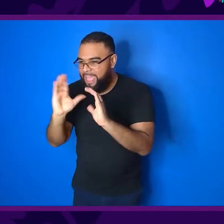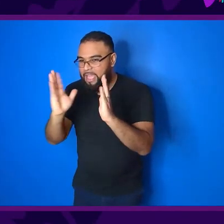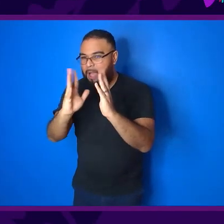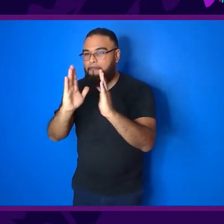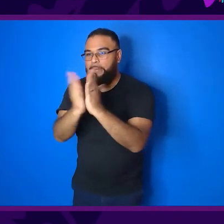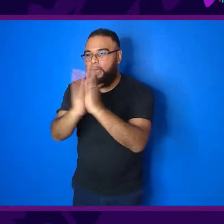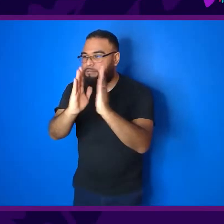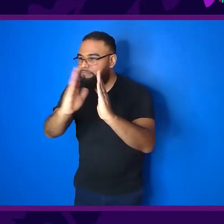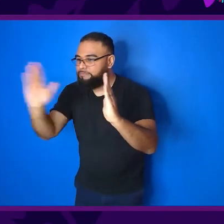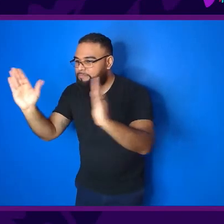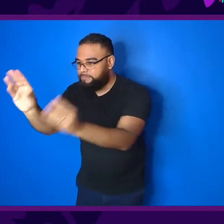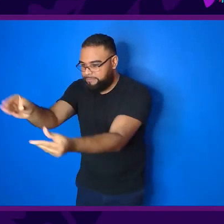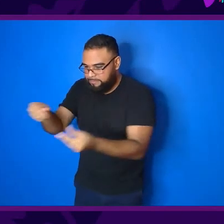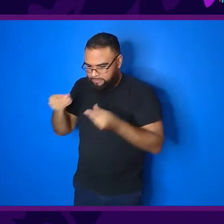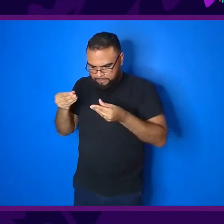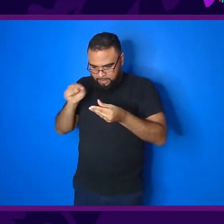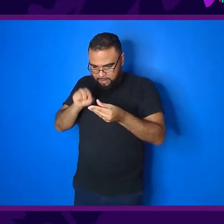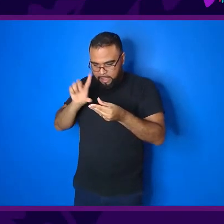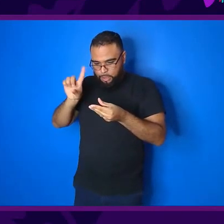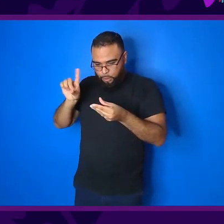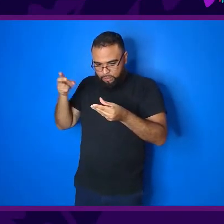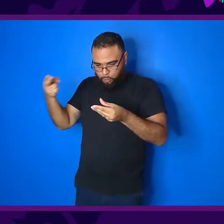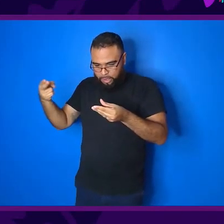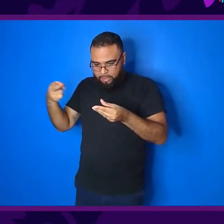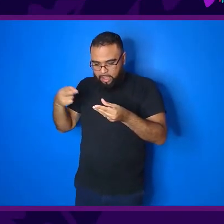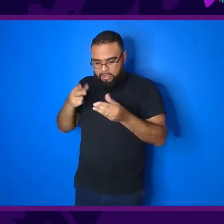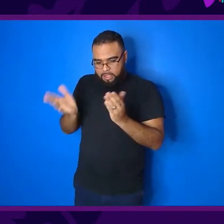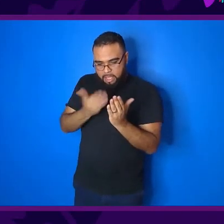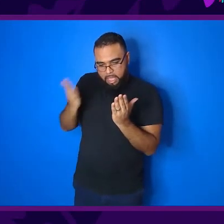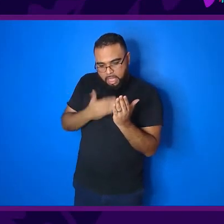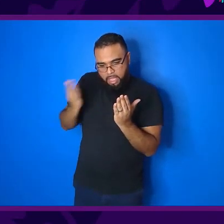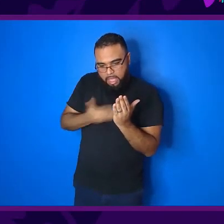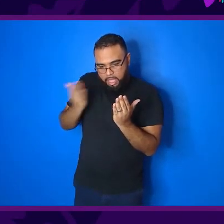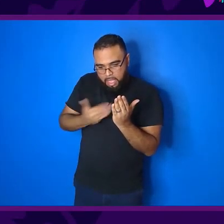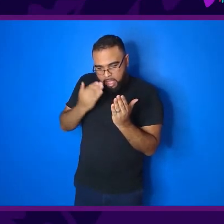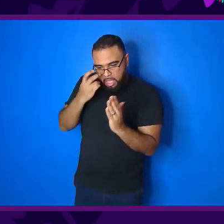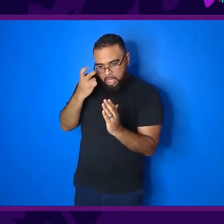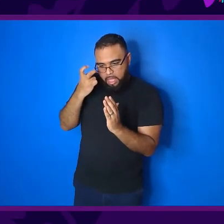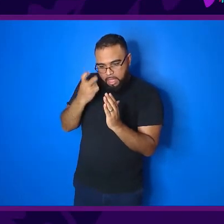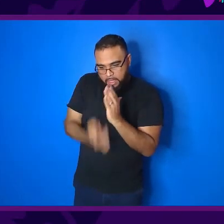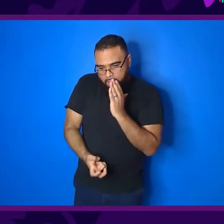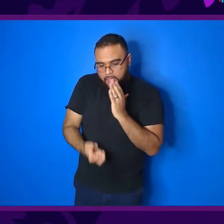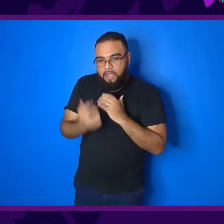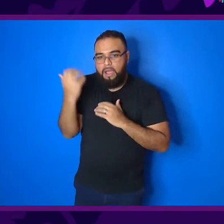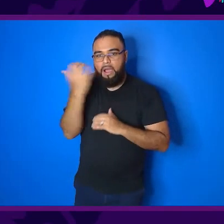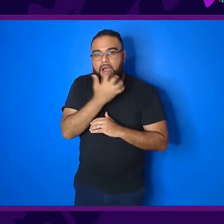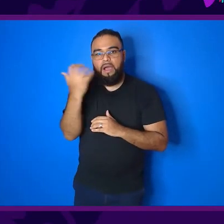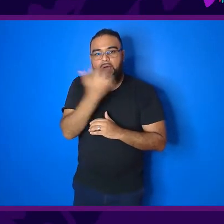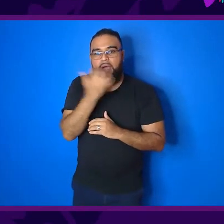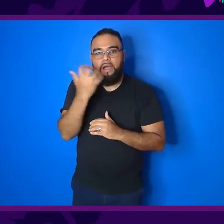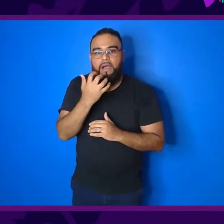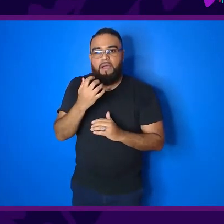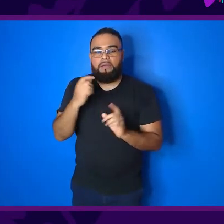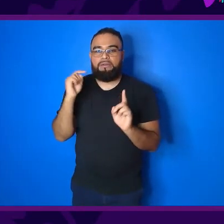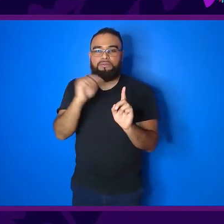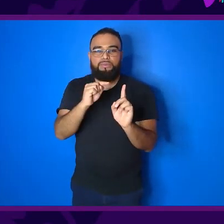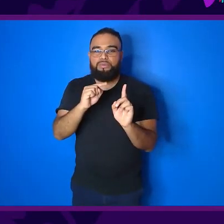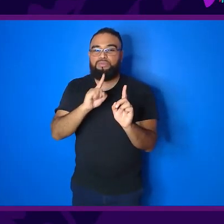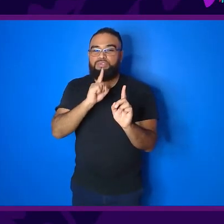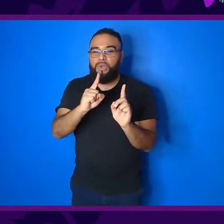an article, and ever since then it's been like, it's just, she's so amazing. Because for